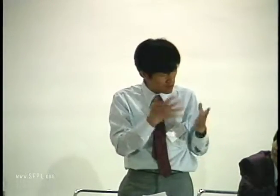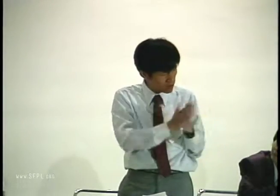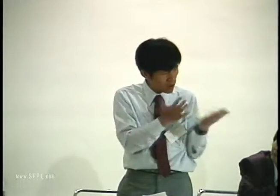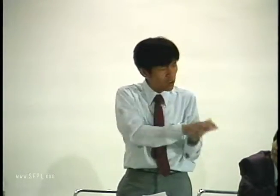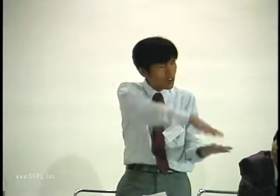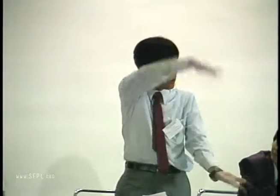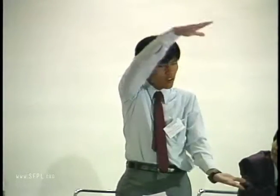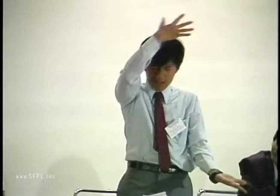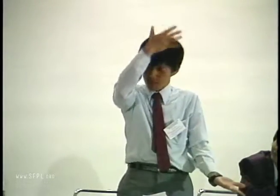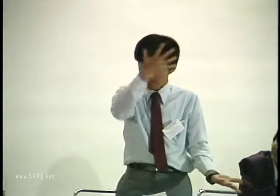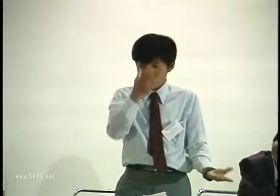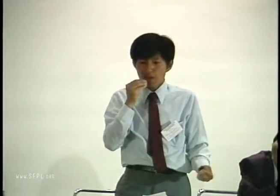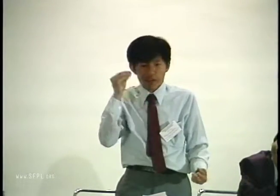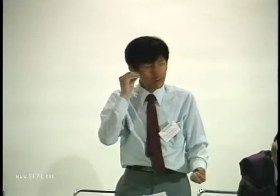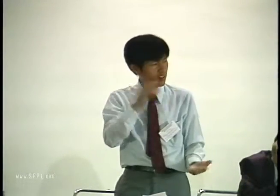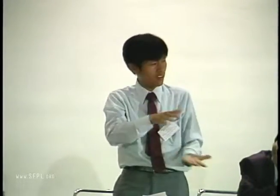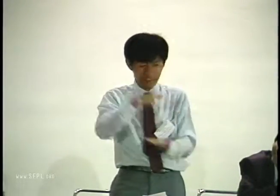said, "Where'd you get all these books from?"